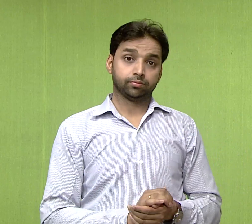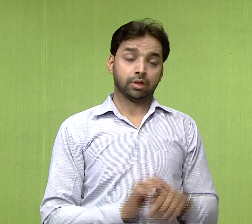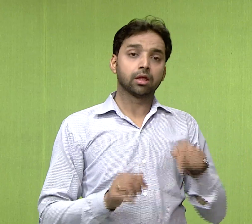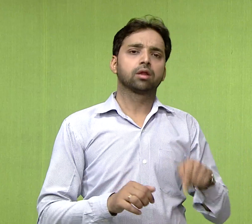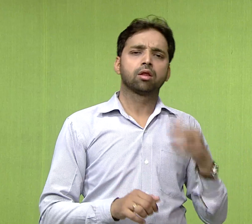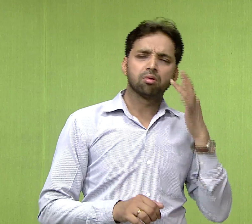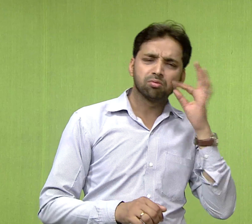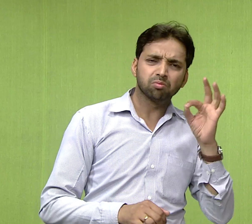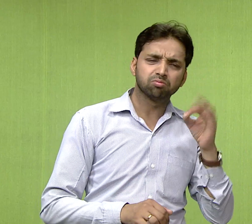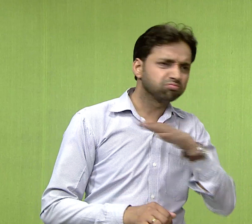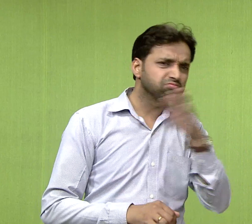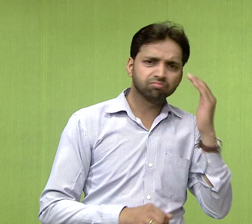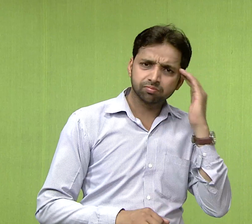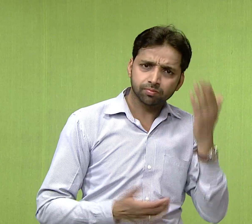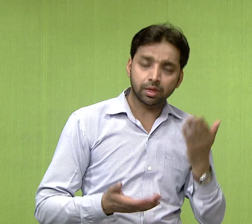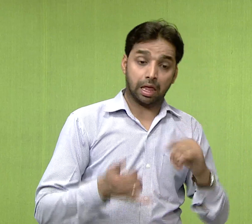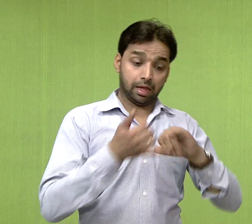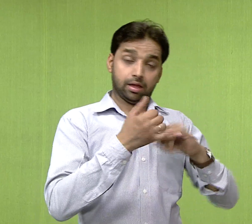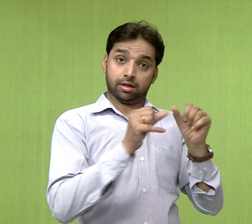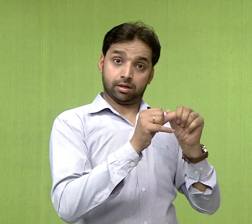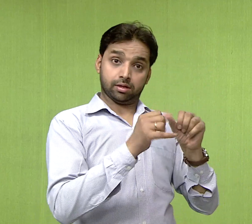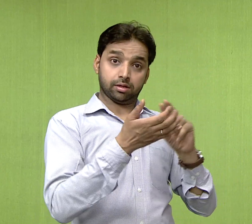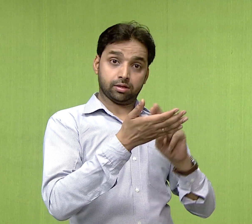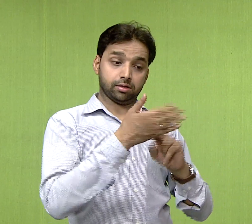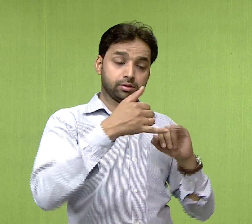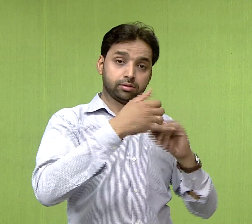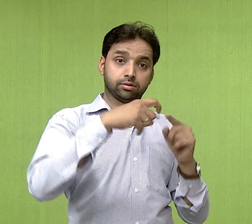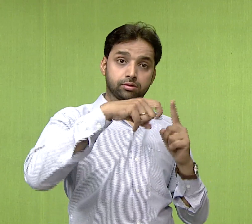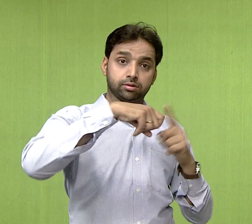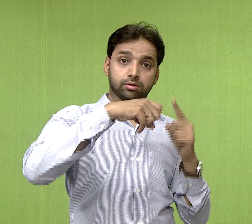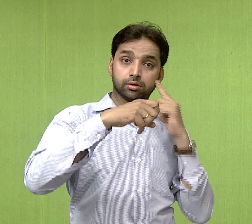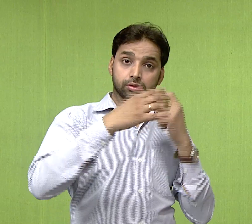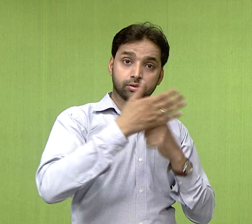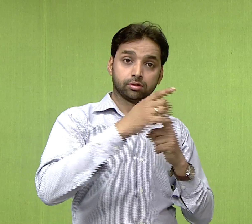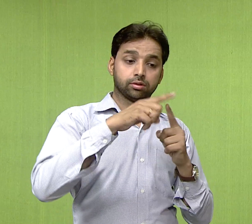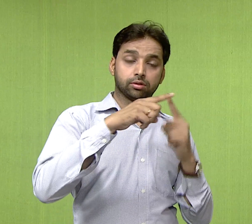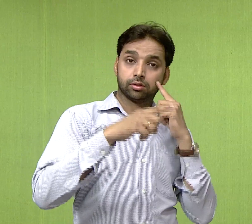it is important to know that the Sanskriti comes from the root Kri,